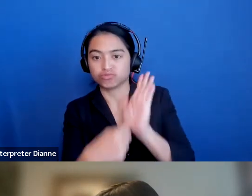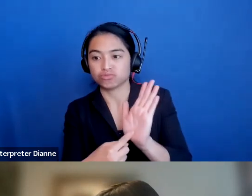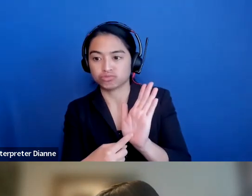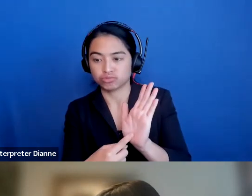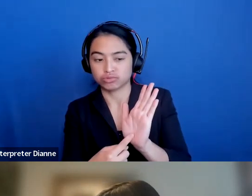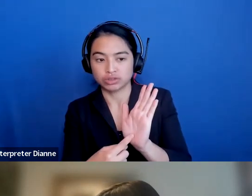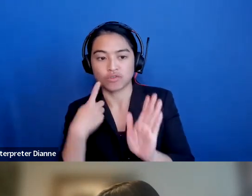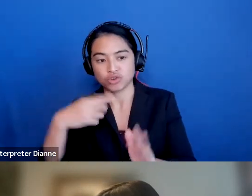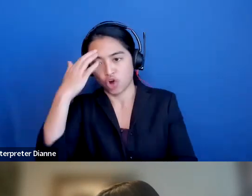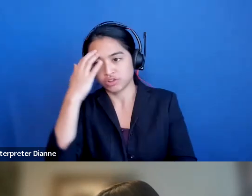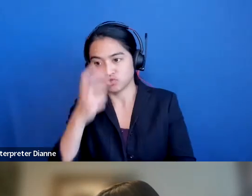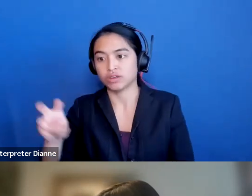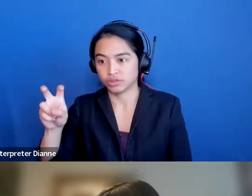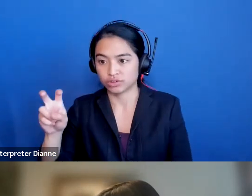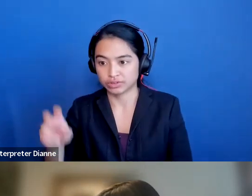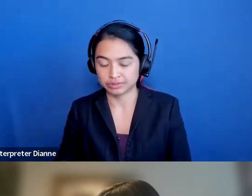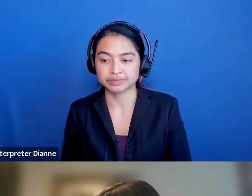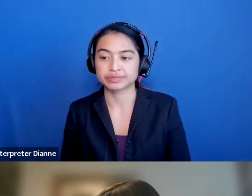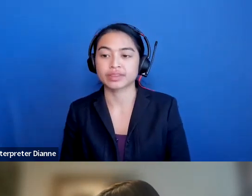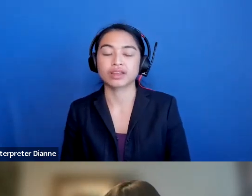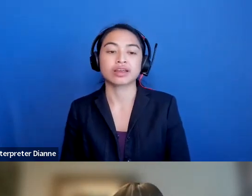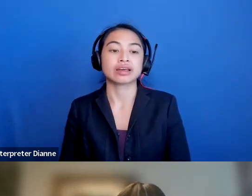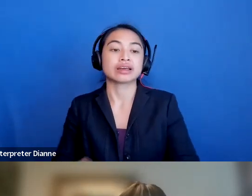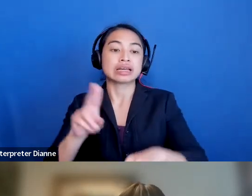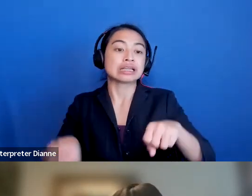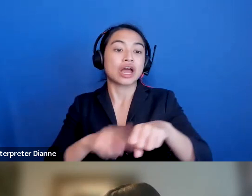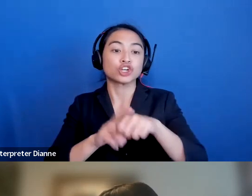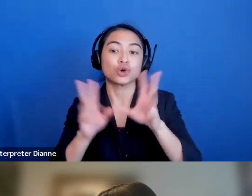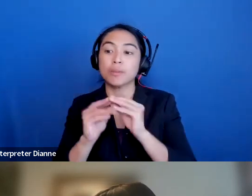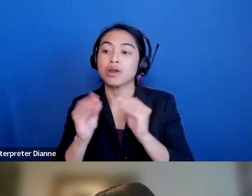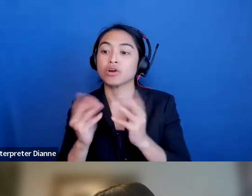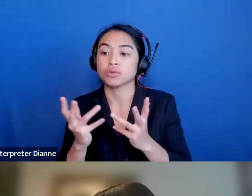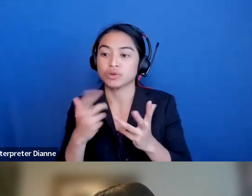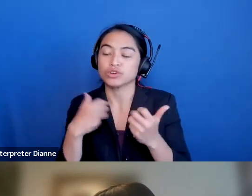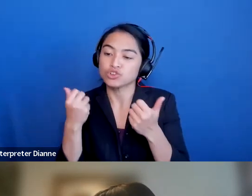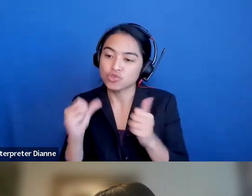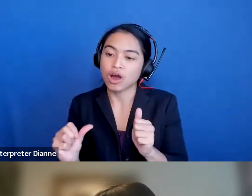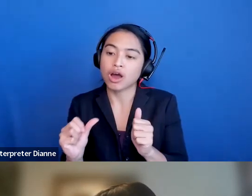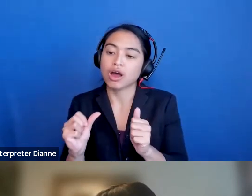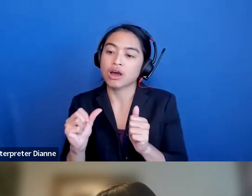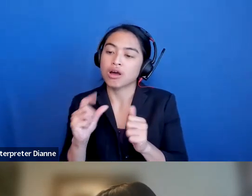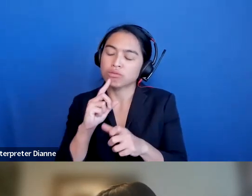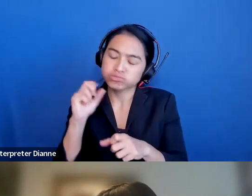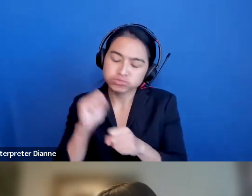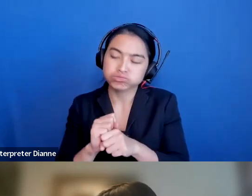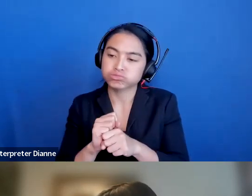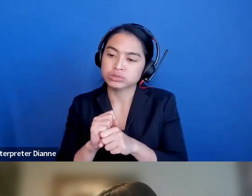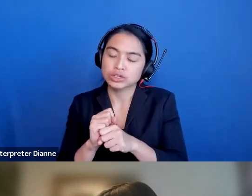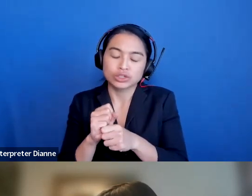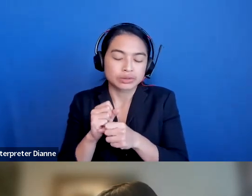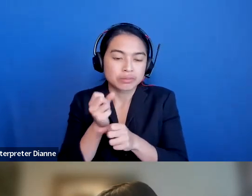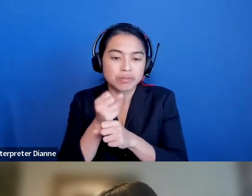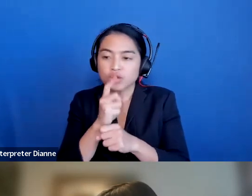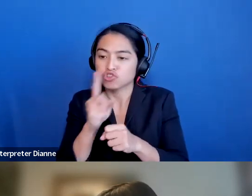transfer. One thing to say about our national webinars is that we try very, very hard to ensure that these